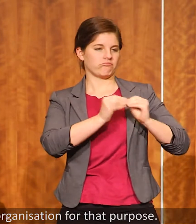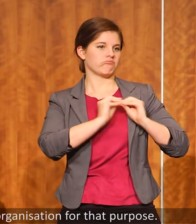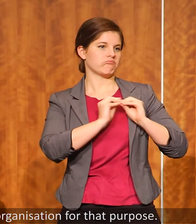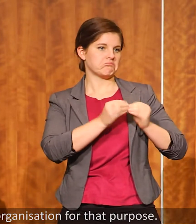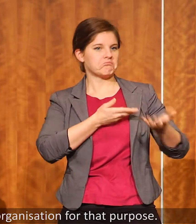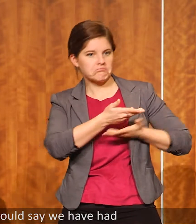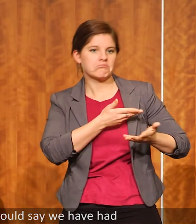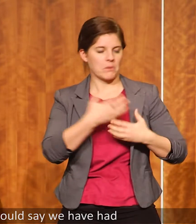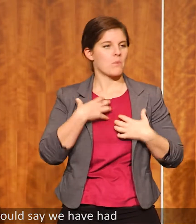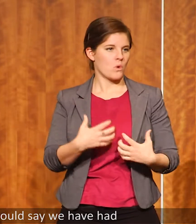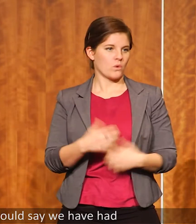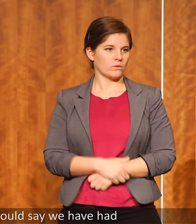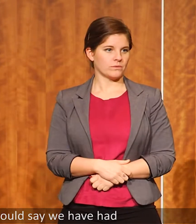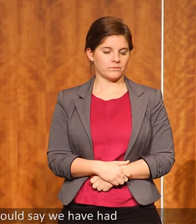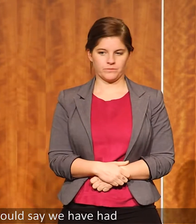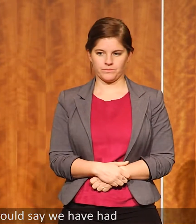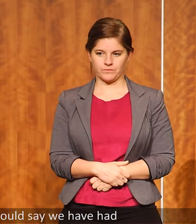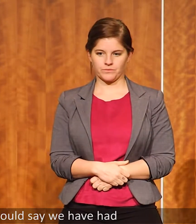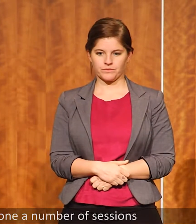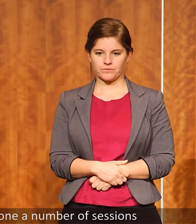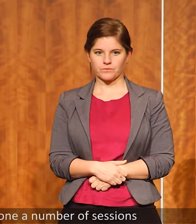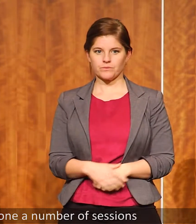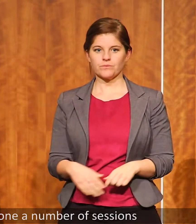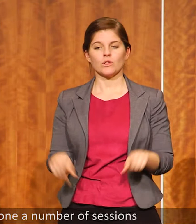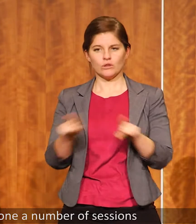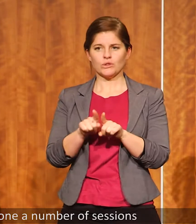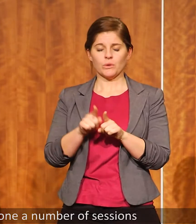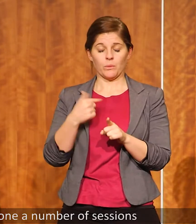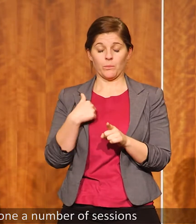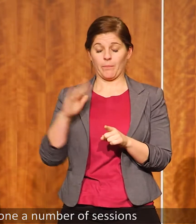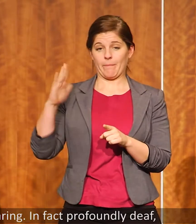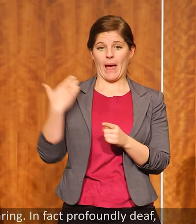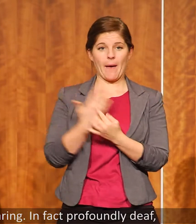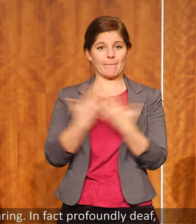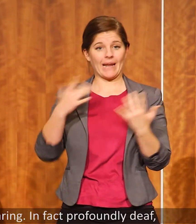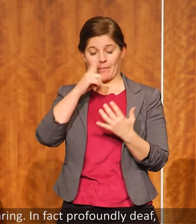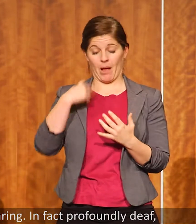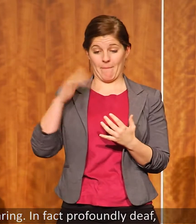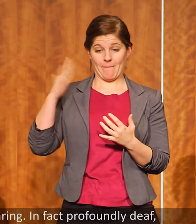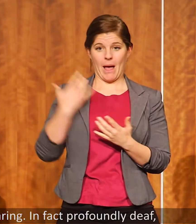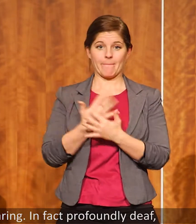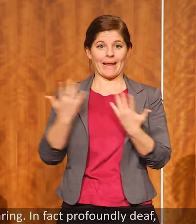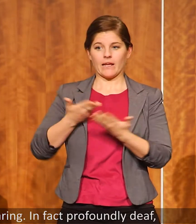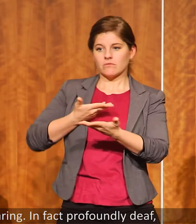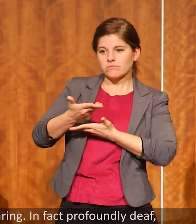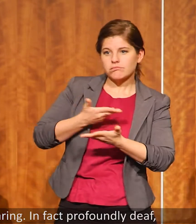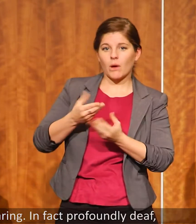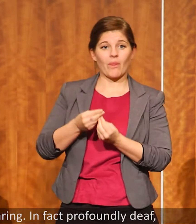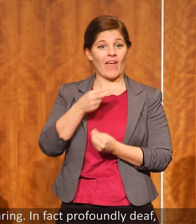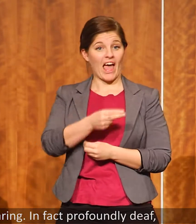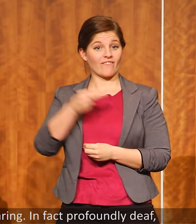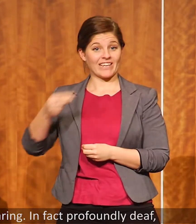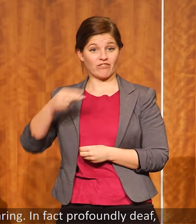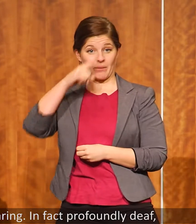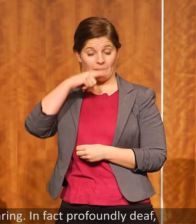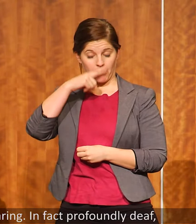that purpose. But we're very keen. I should say we've had a number of people, I've done a number of sessions with people that are hard of hearing,